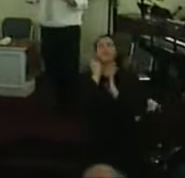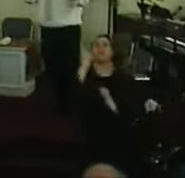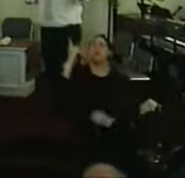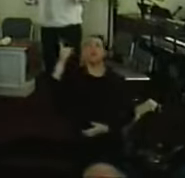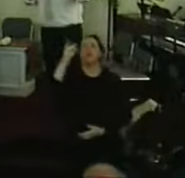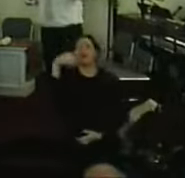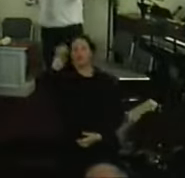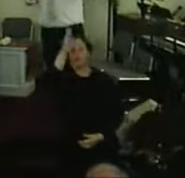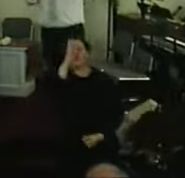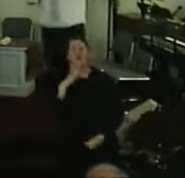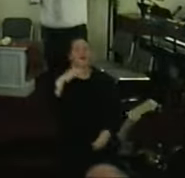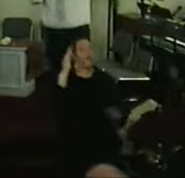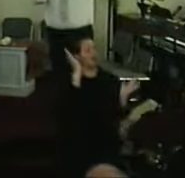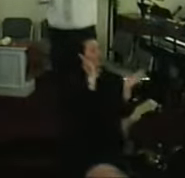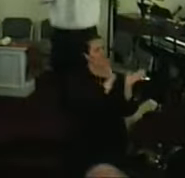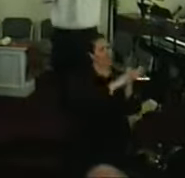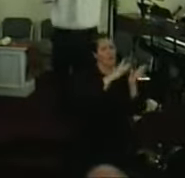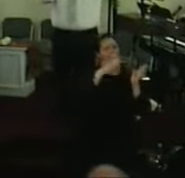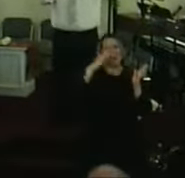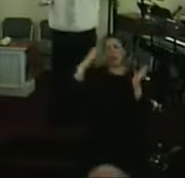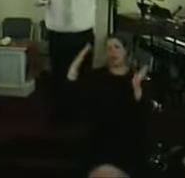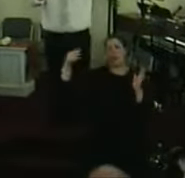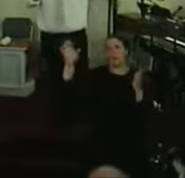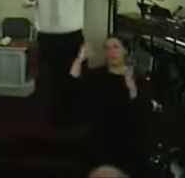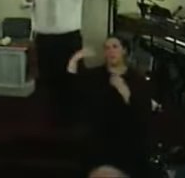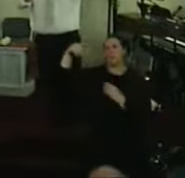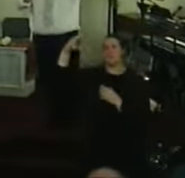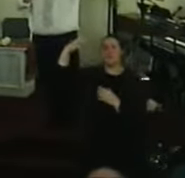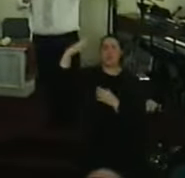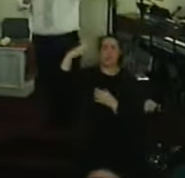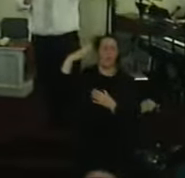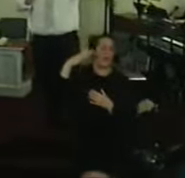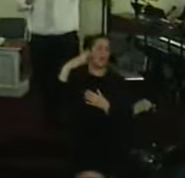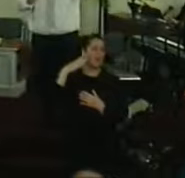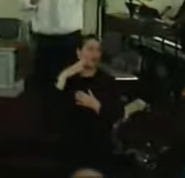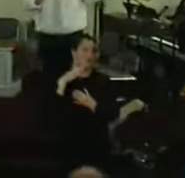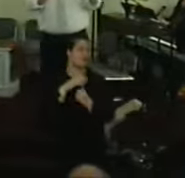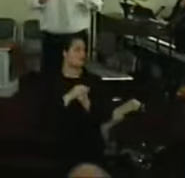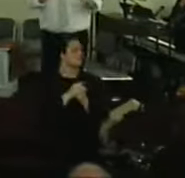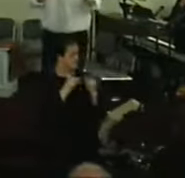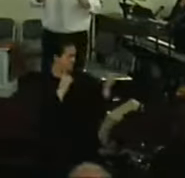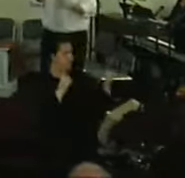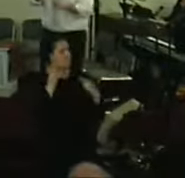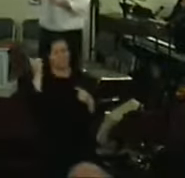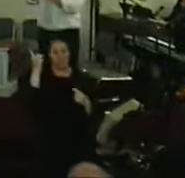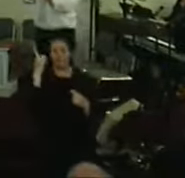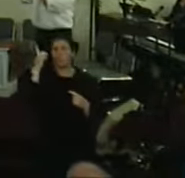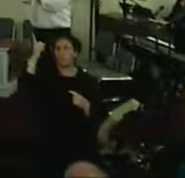mercy and grace.